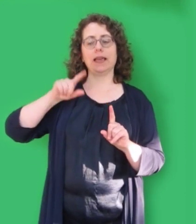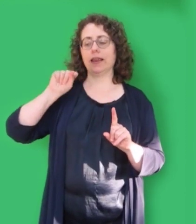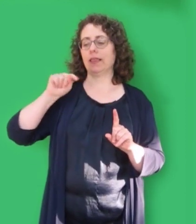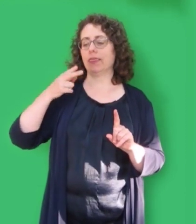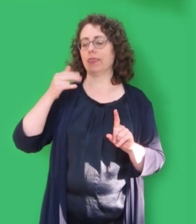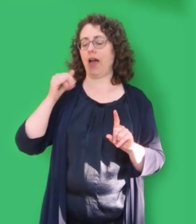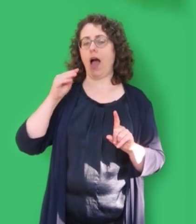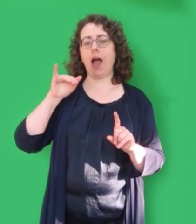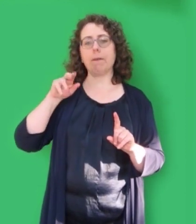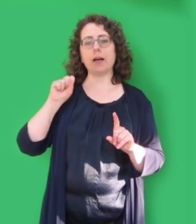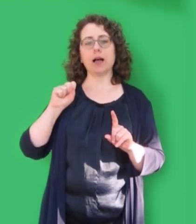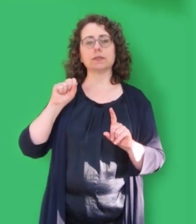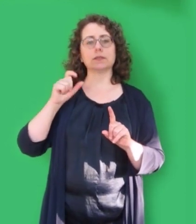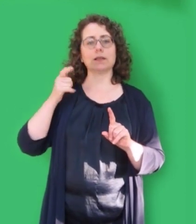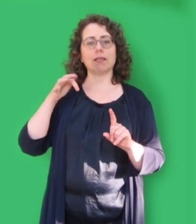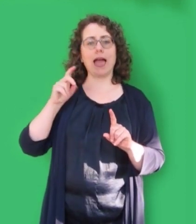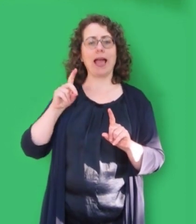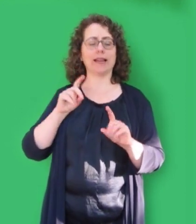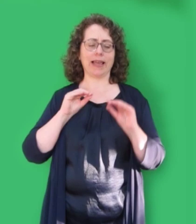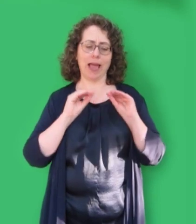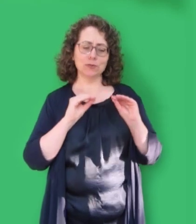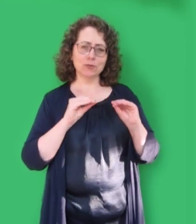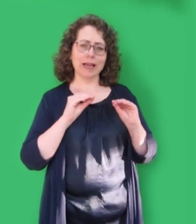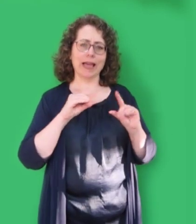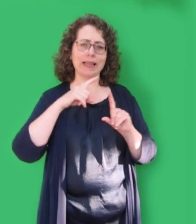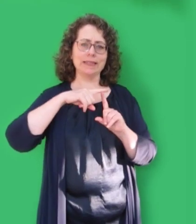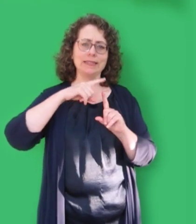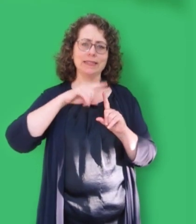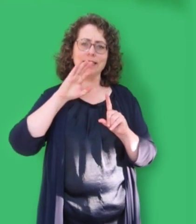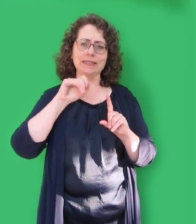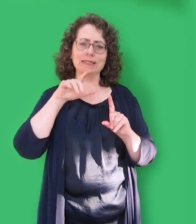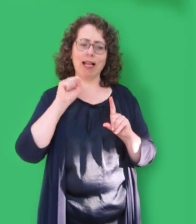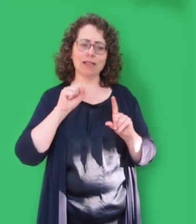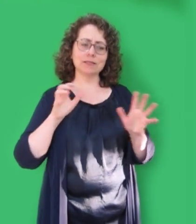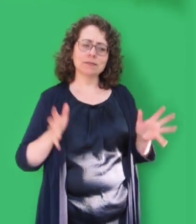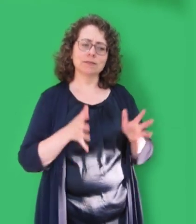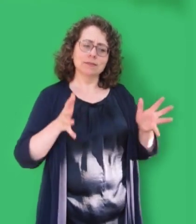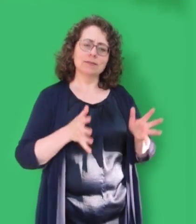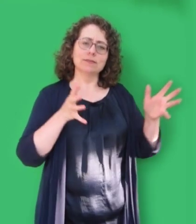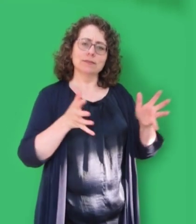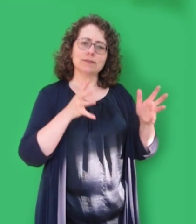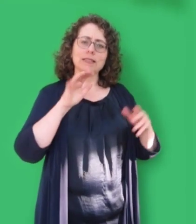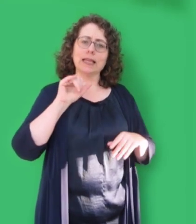gland, educating your T cells, boosting your immune system.